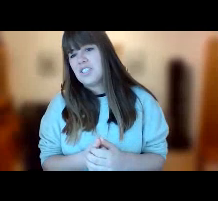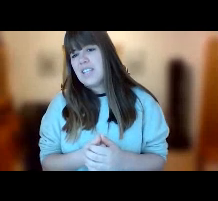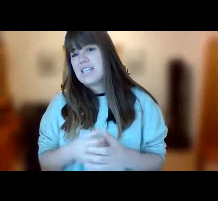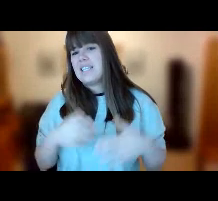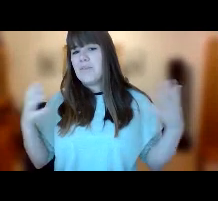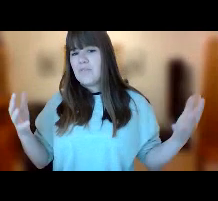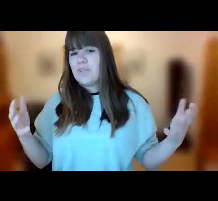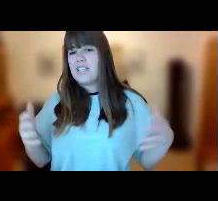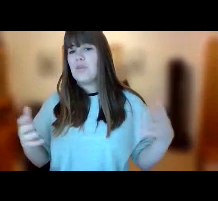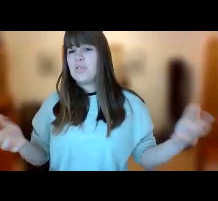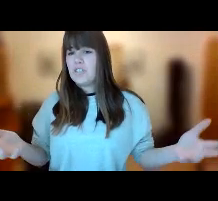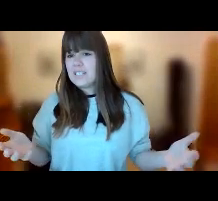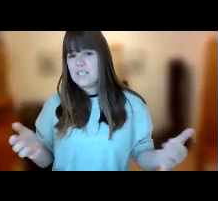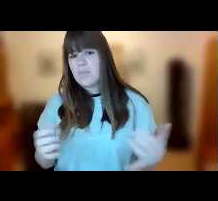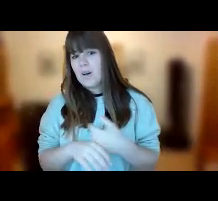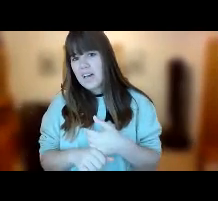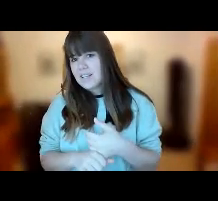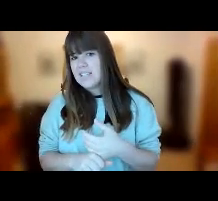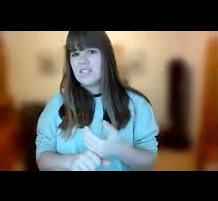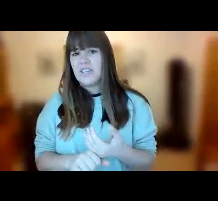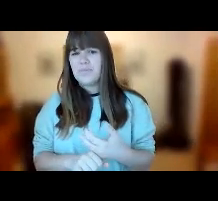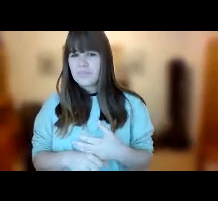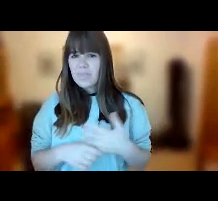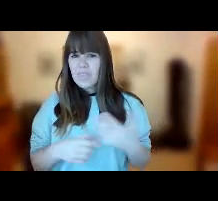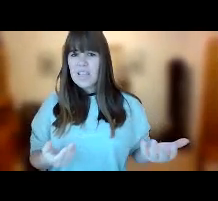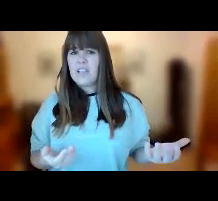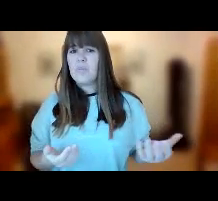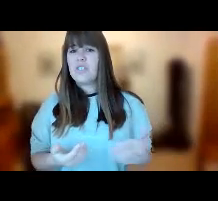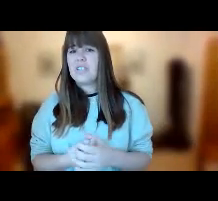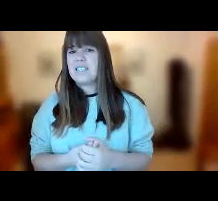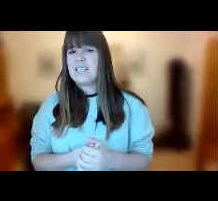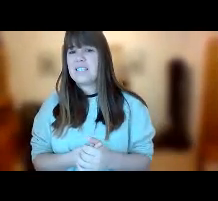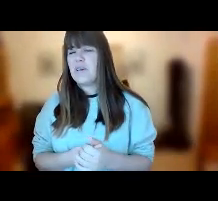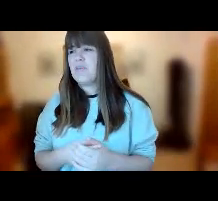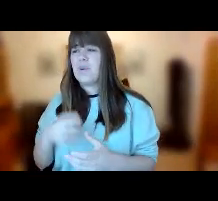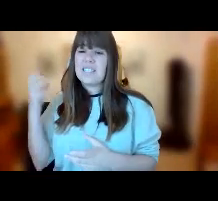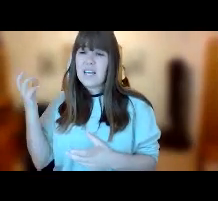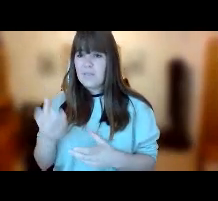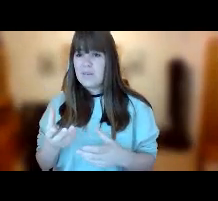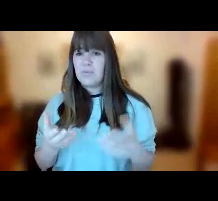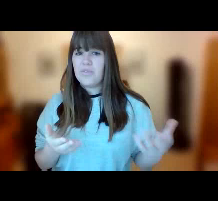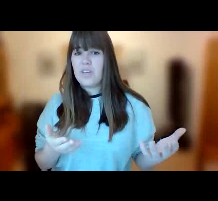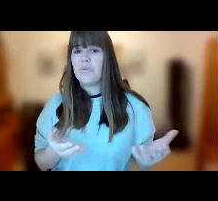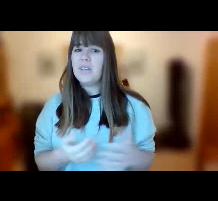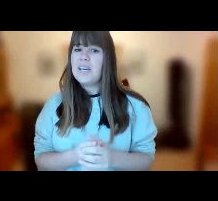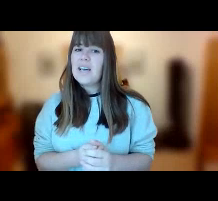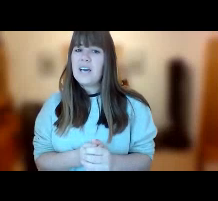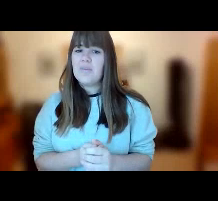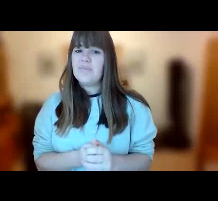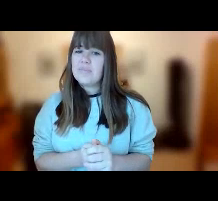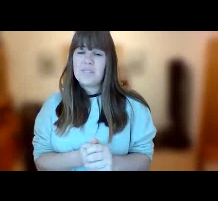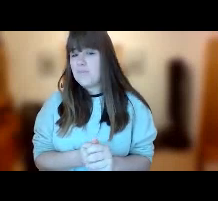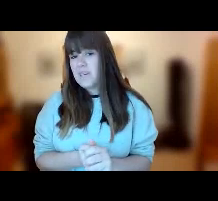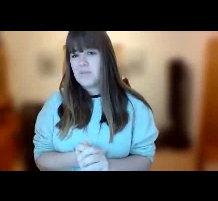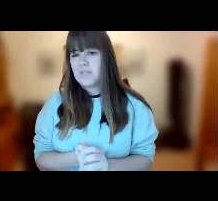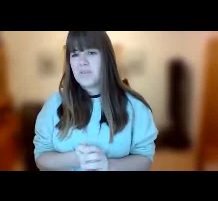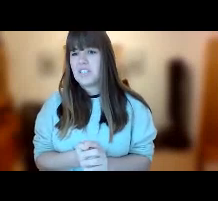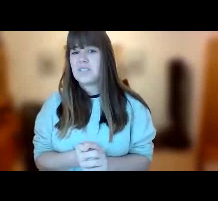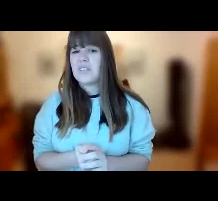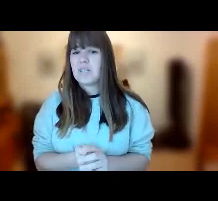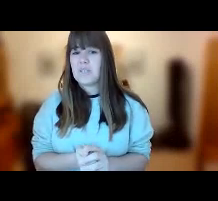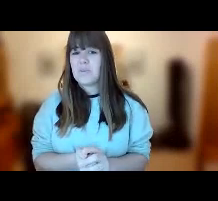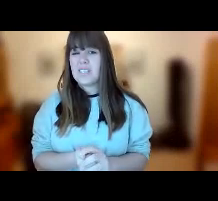And actually that's then influencing the opportunities that people have access to and the opportunities and maybe the ways that other people view different